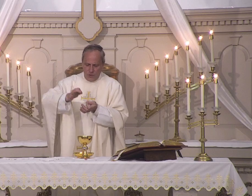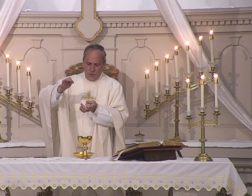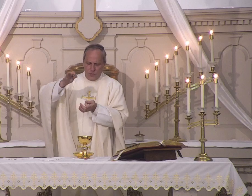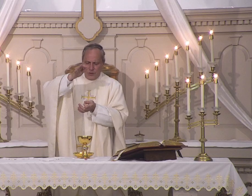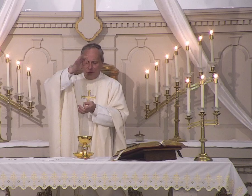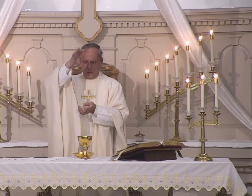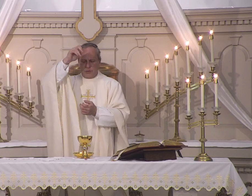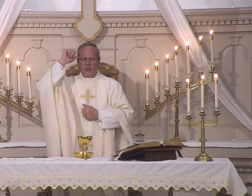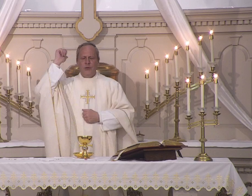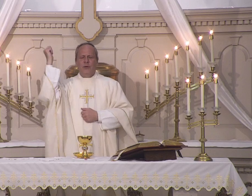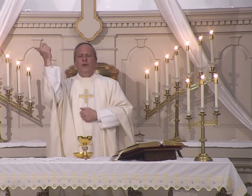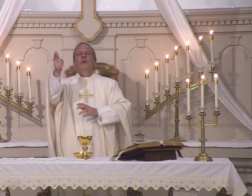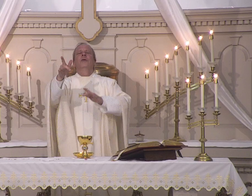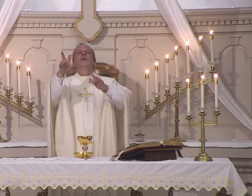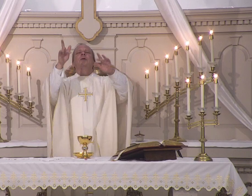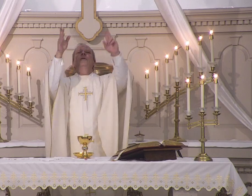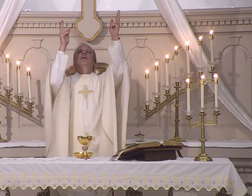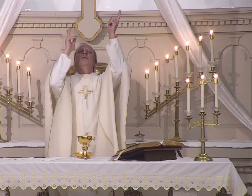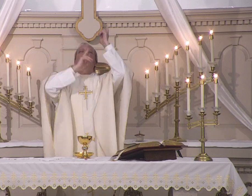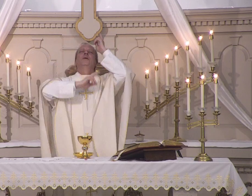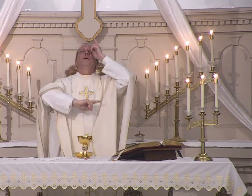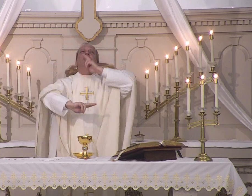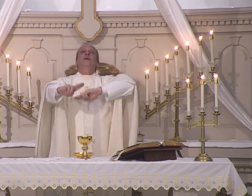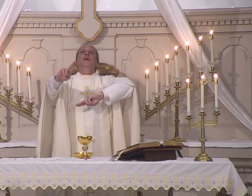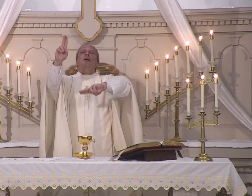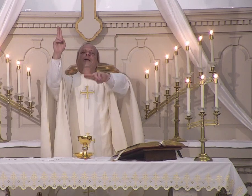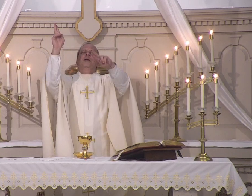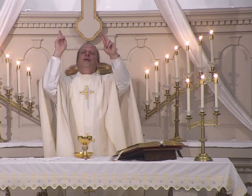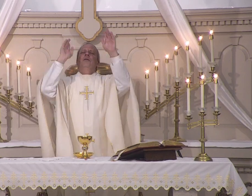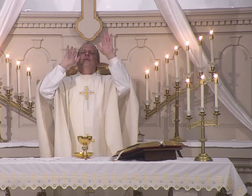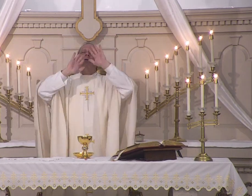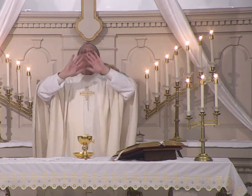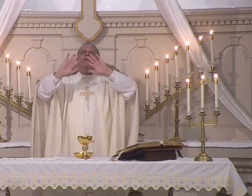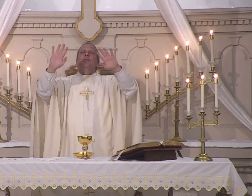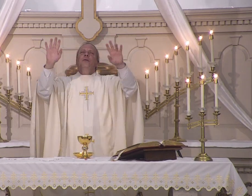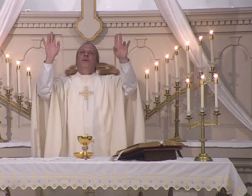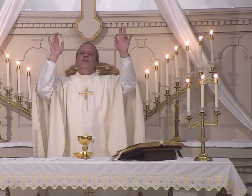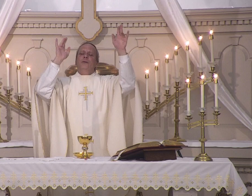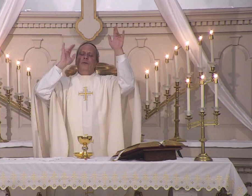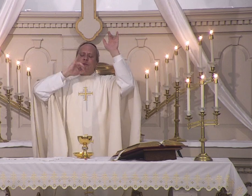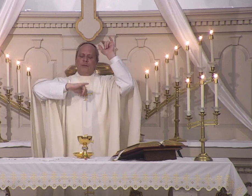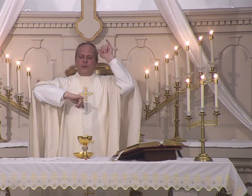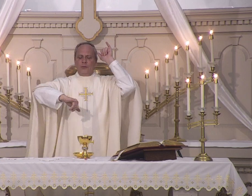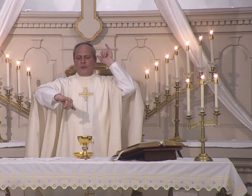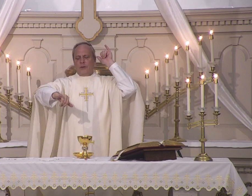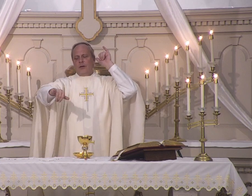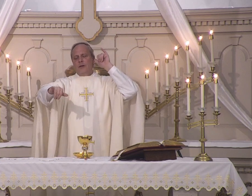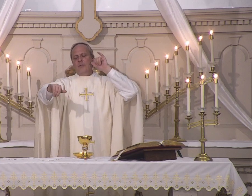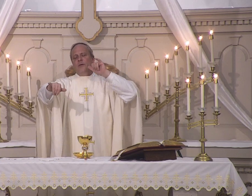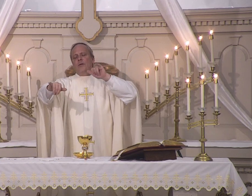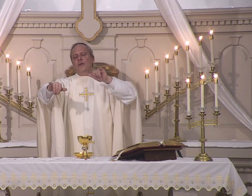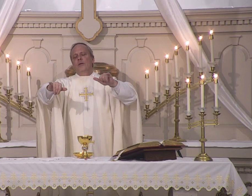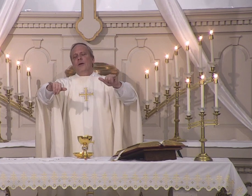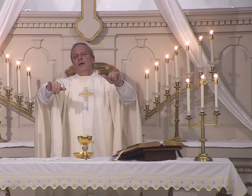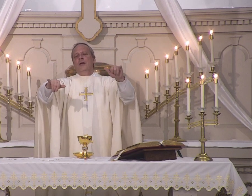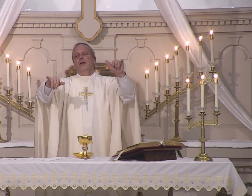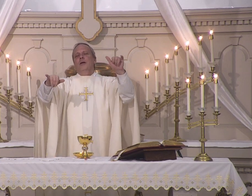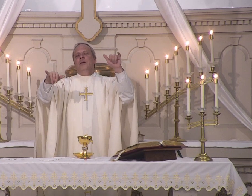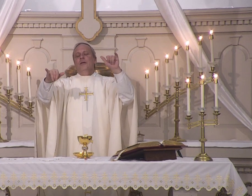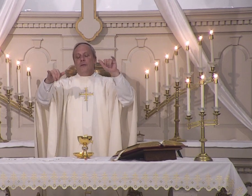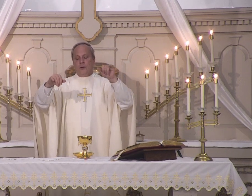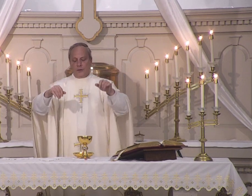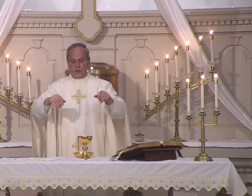the Holy Spirit, all glory and honor is yours, forever